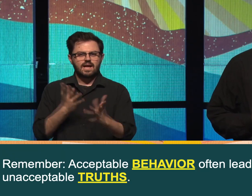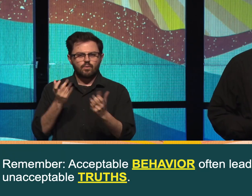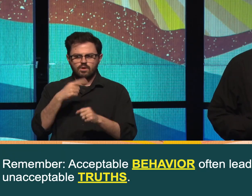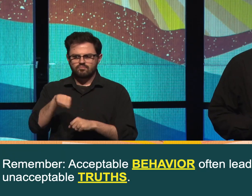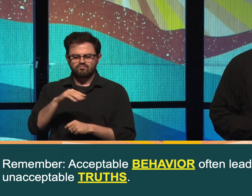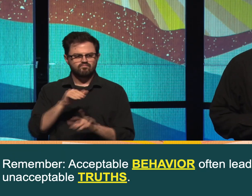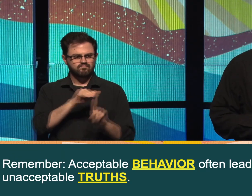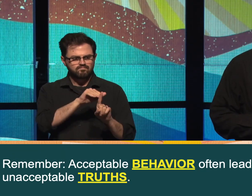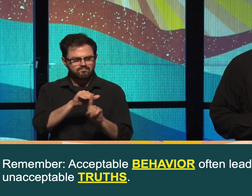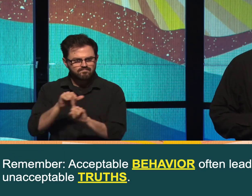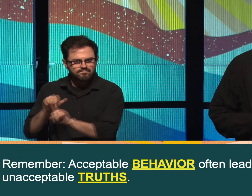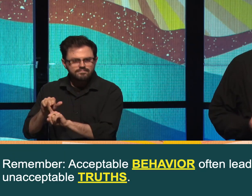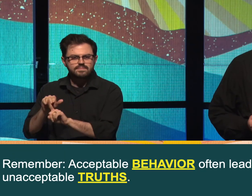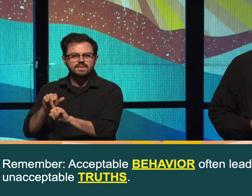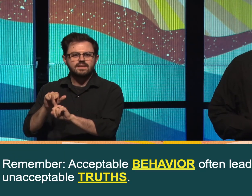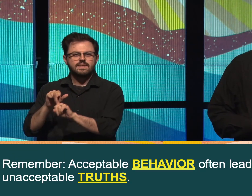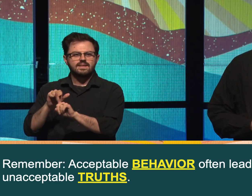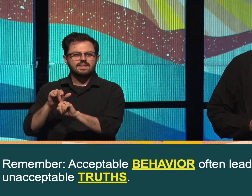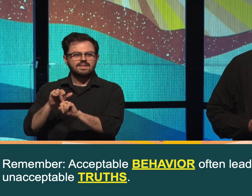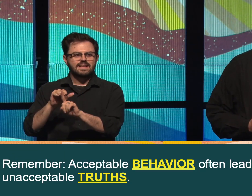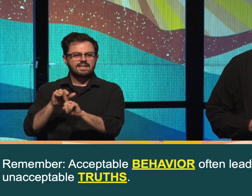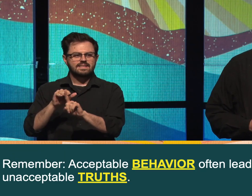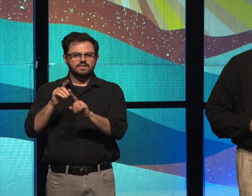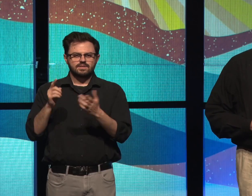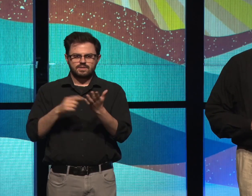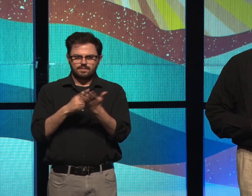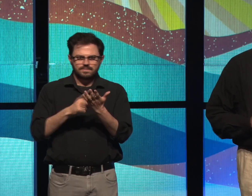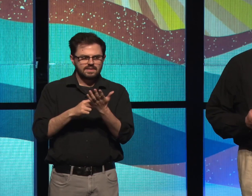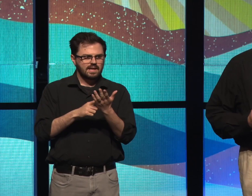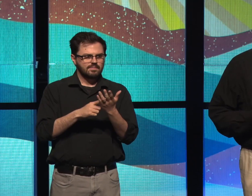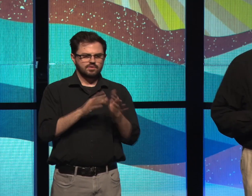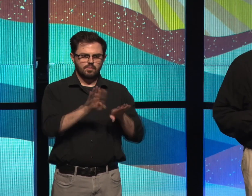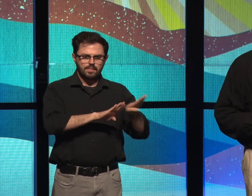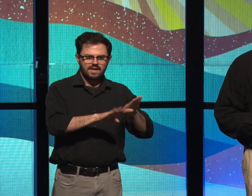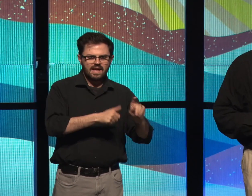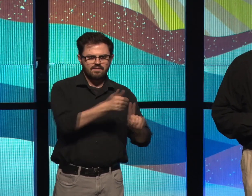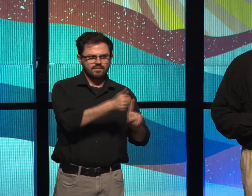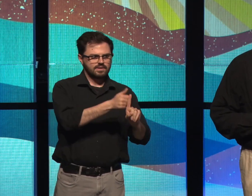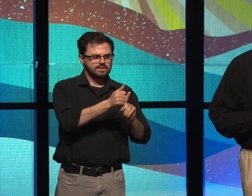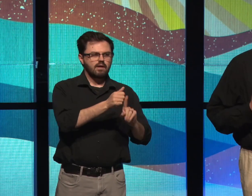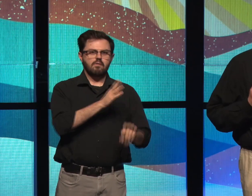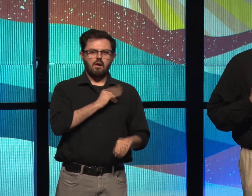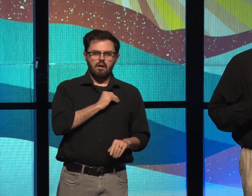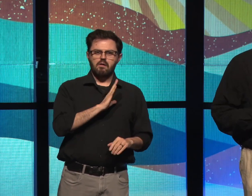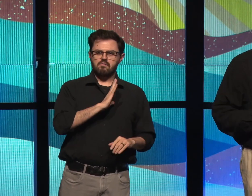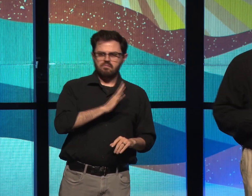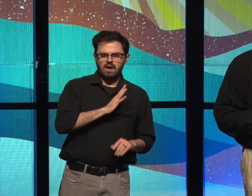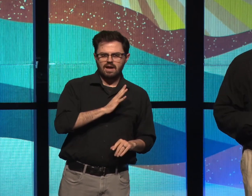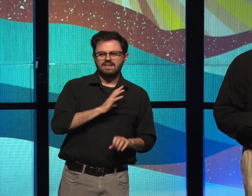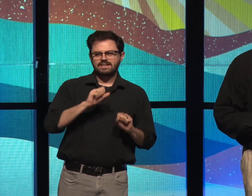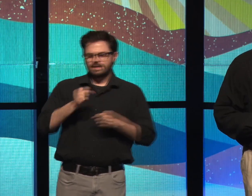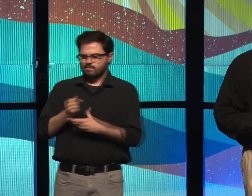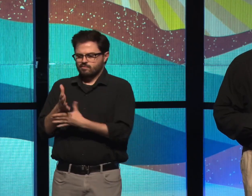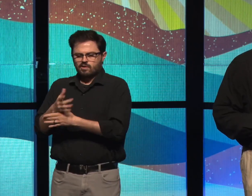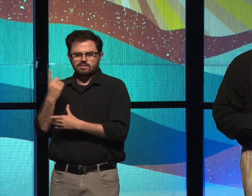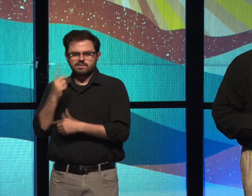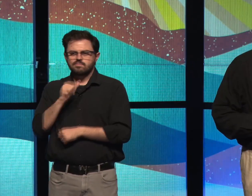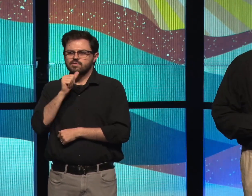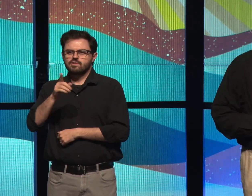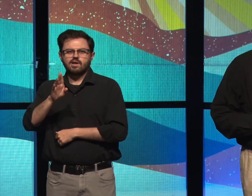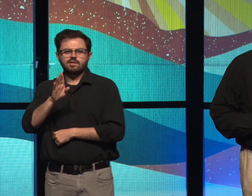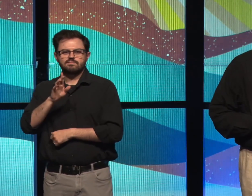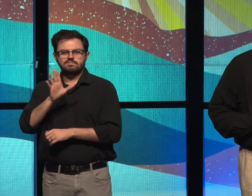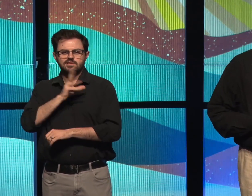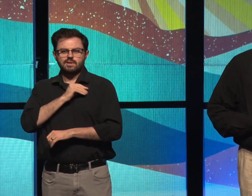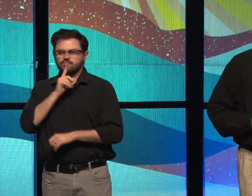behavior often leads to unacceptable truths. Today we're looking at poverty, so what is the